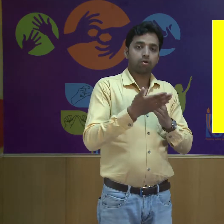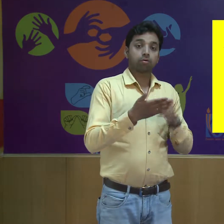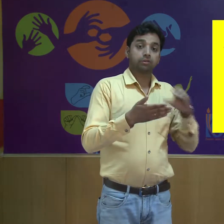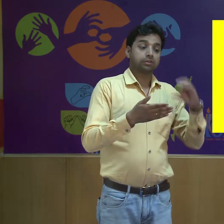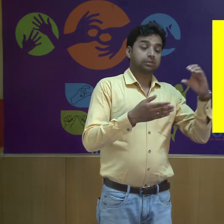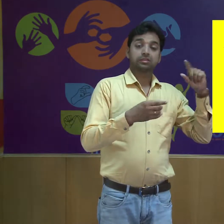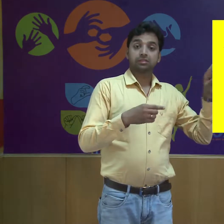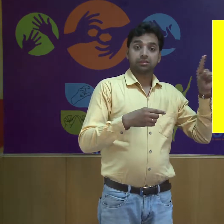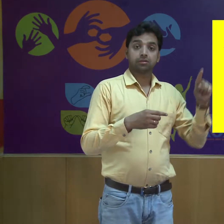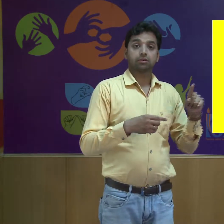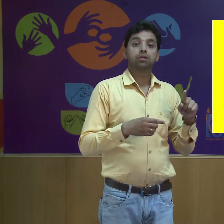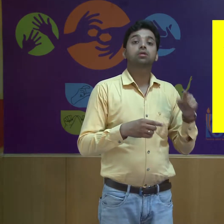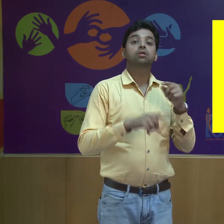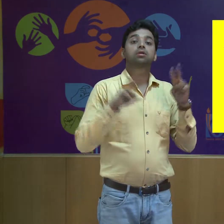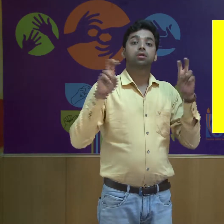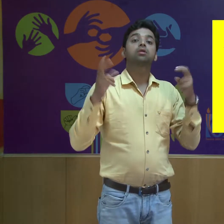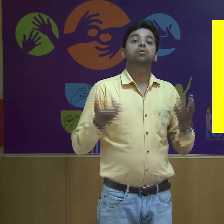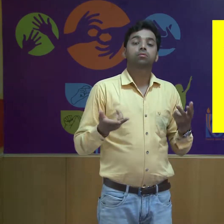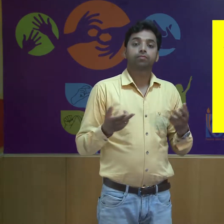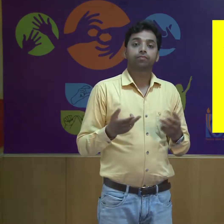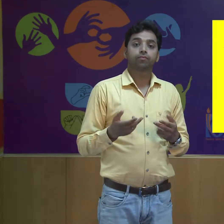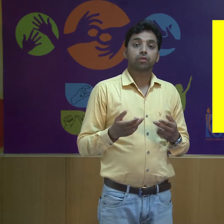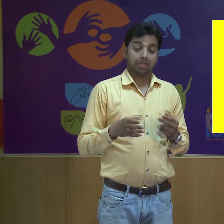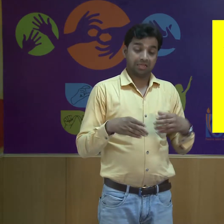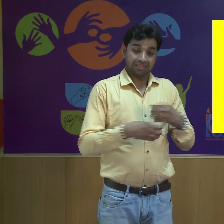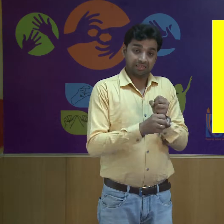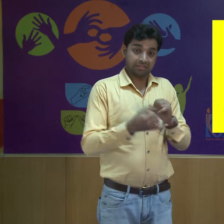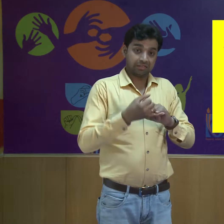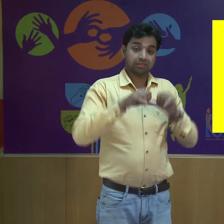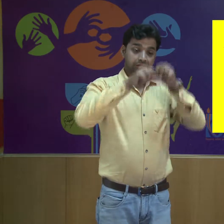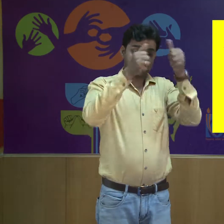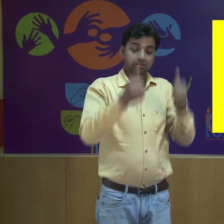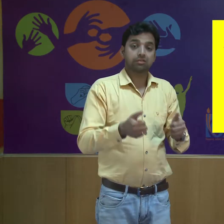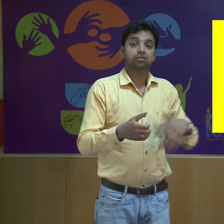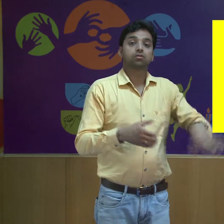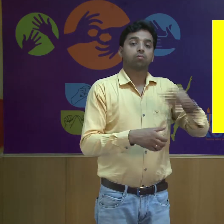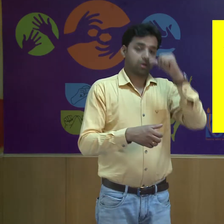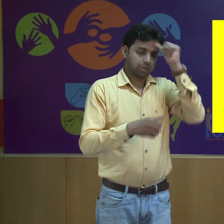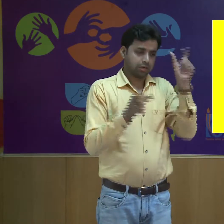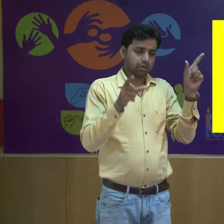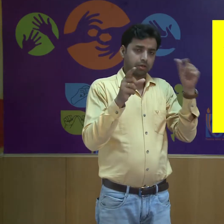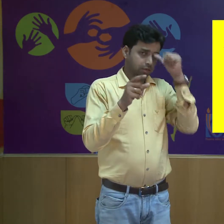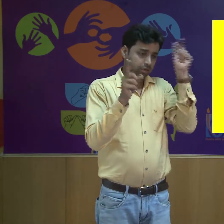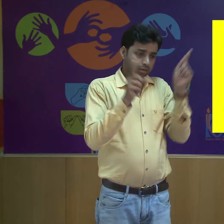chapter titled Structure of Indian Society.